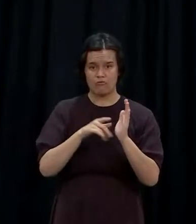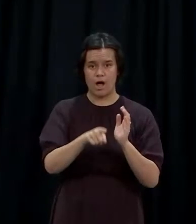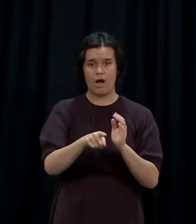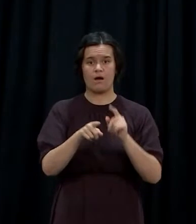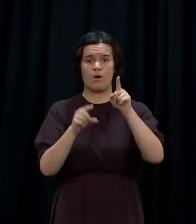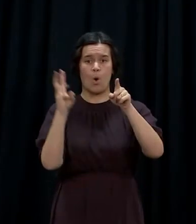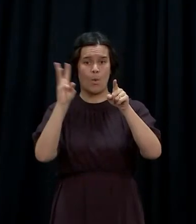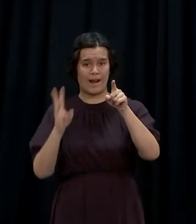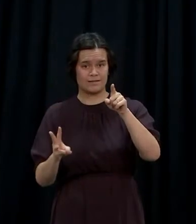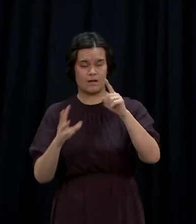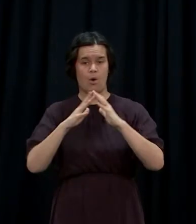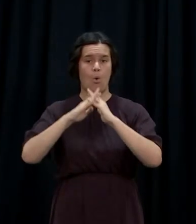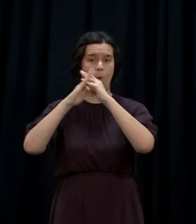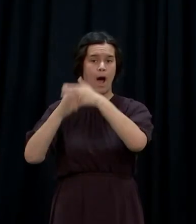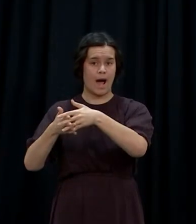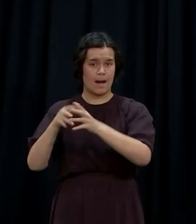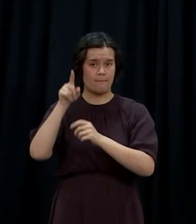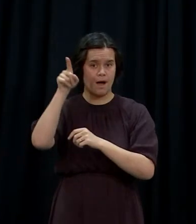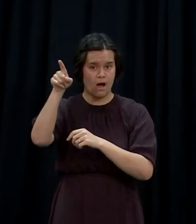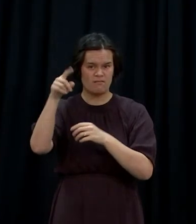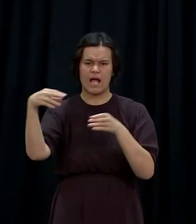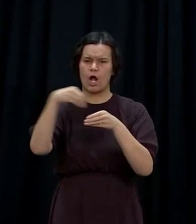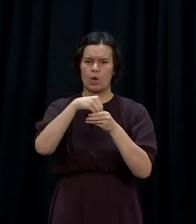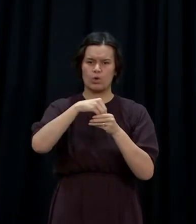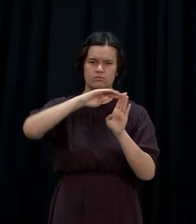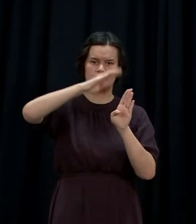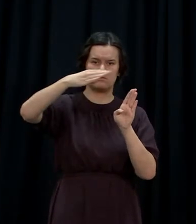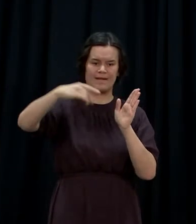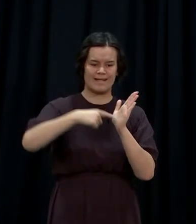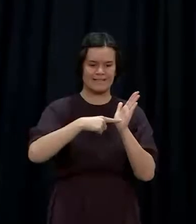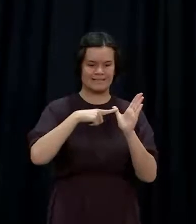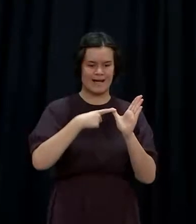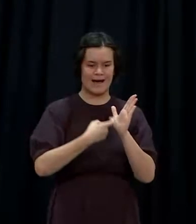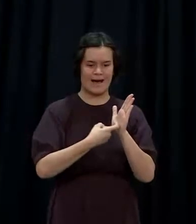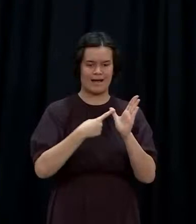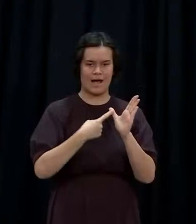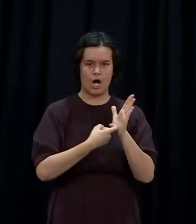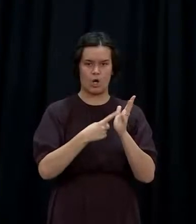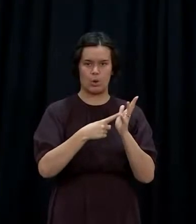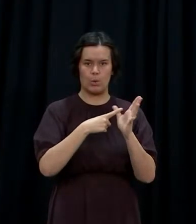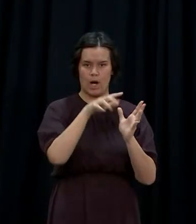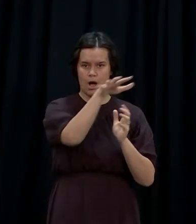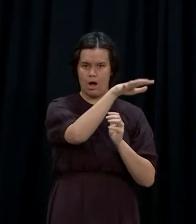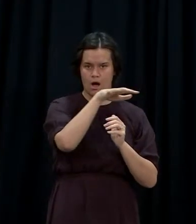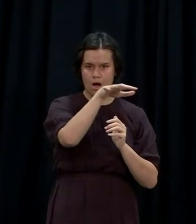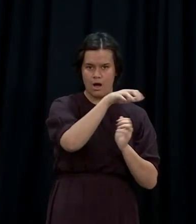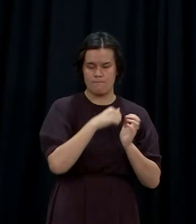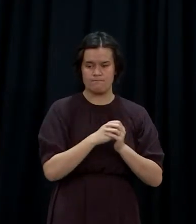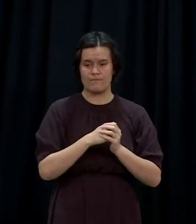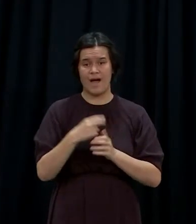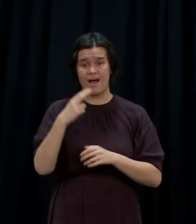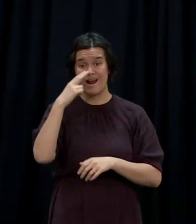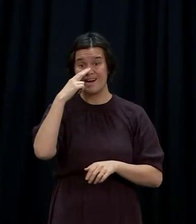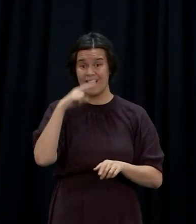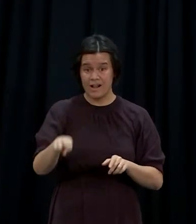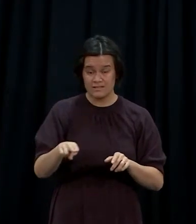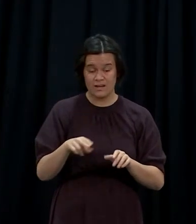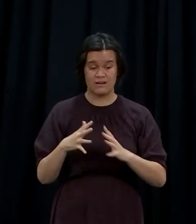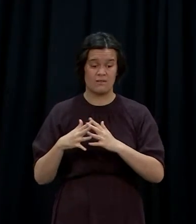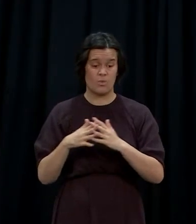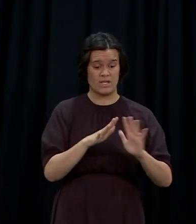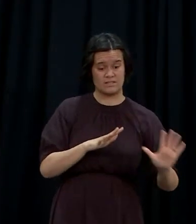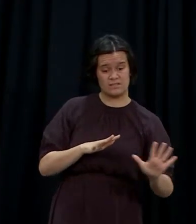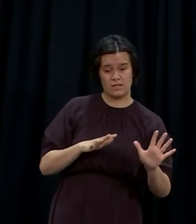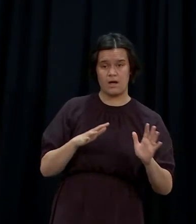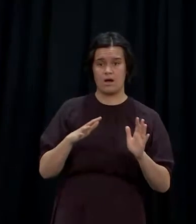Wellington and the Wairarapa, including the Tararua district, and strong wind watches are in place for Christchurch, Nelson west of Motueka,